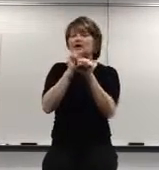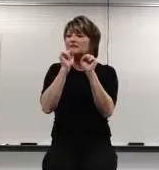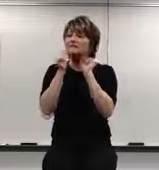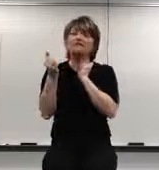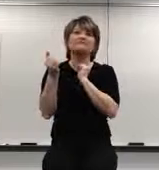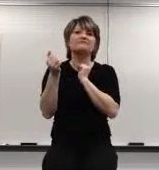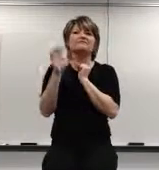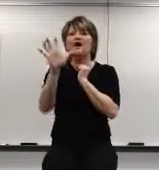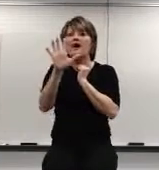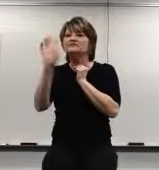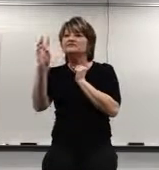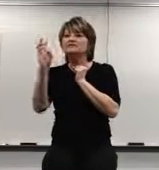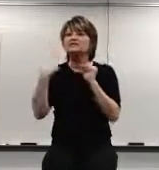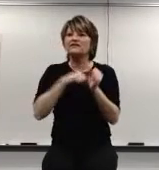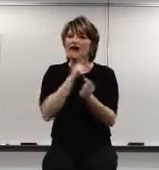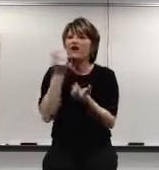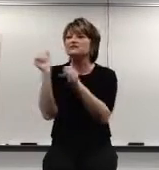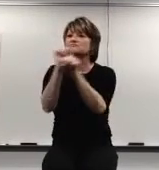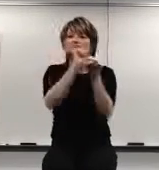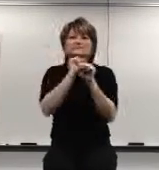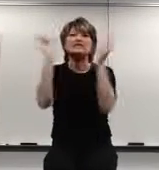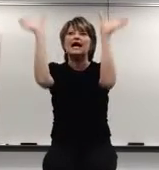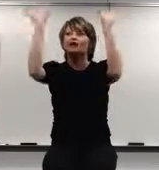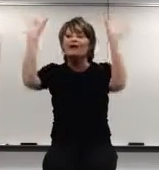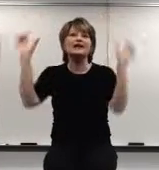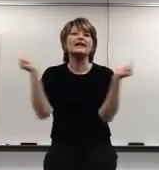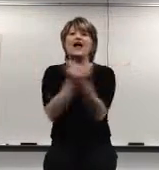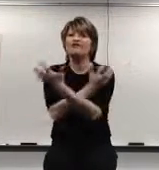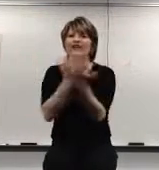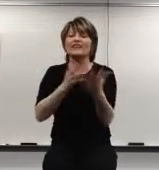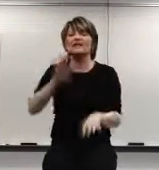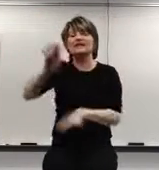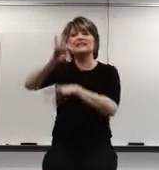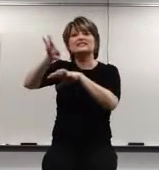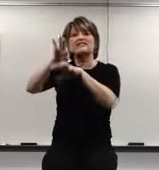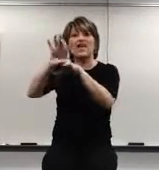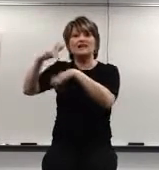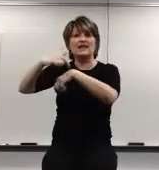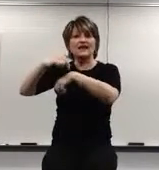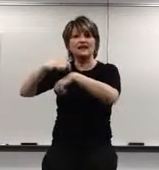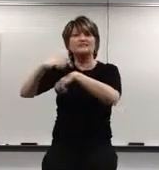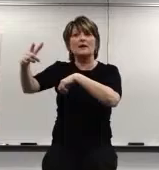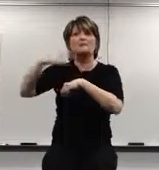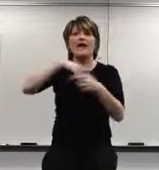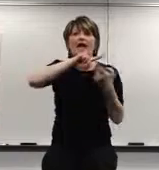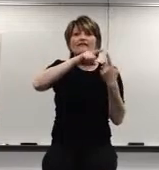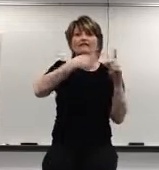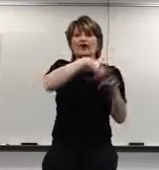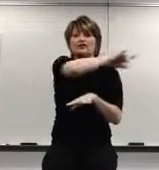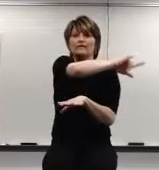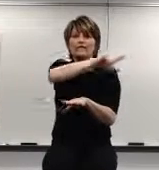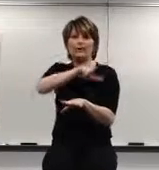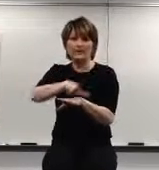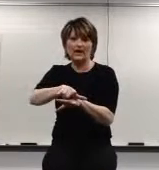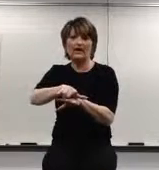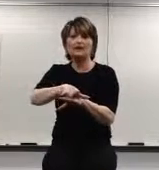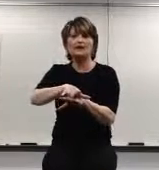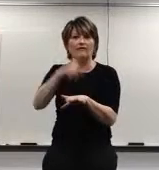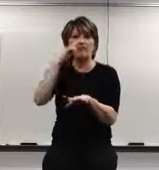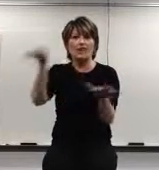we showed up and started working. 5, 6 of us decorating everything. So his fiance at the time and